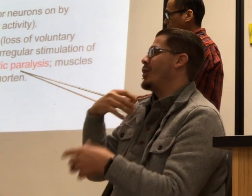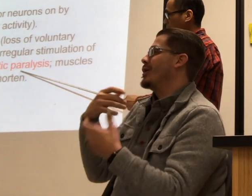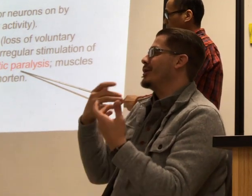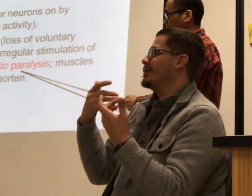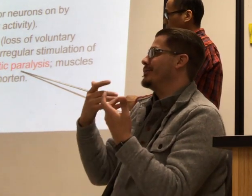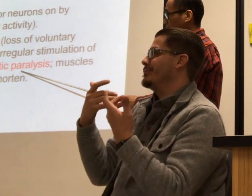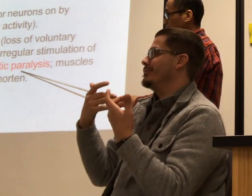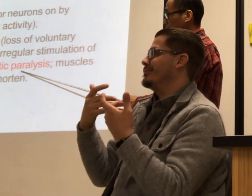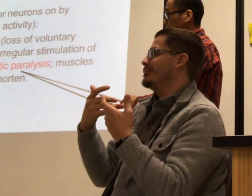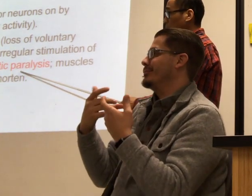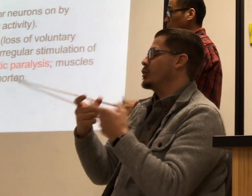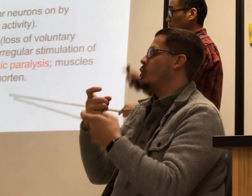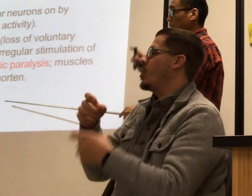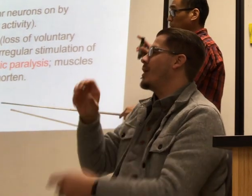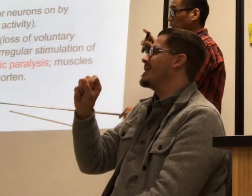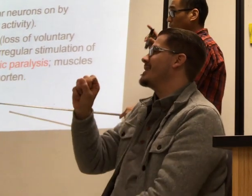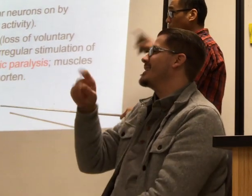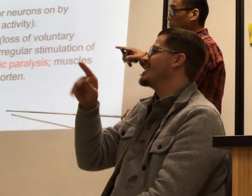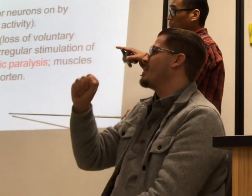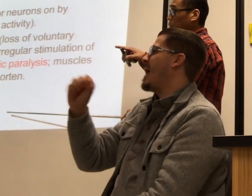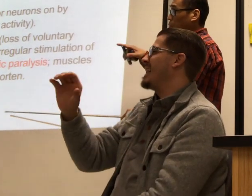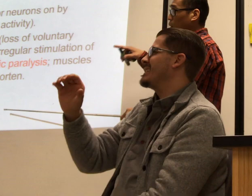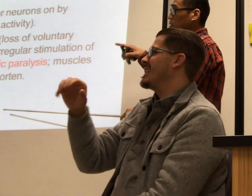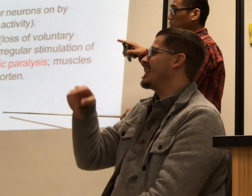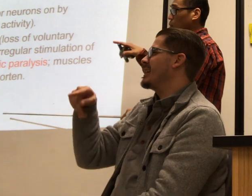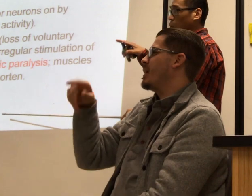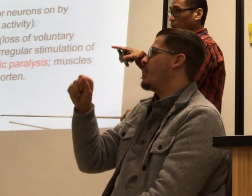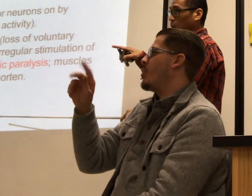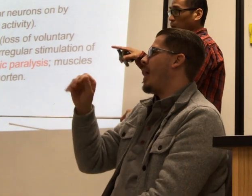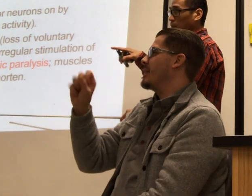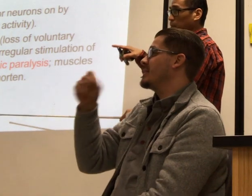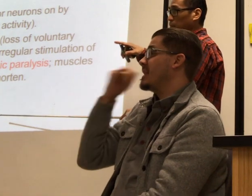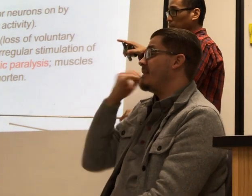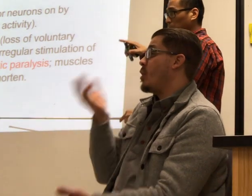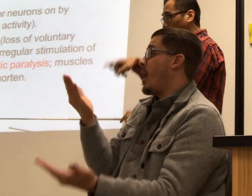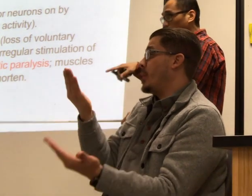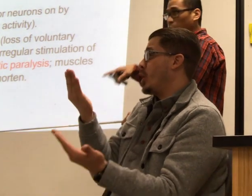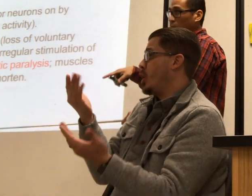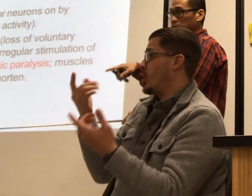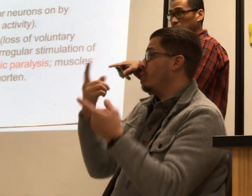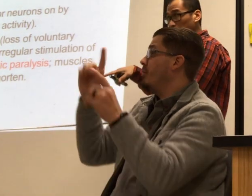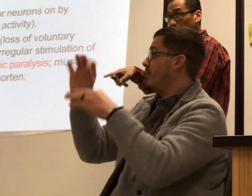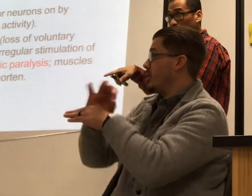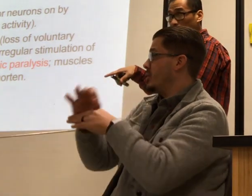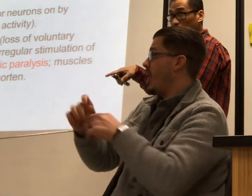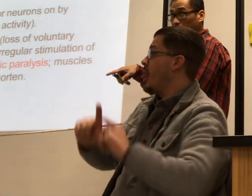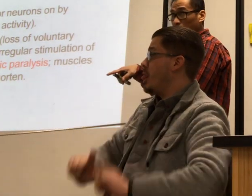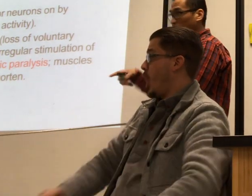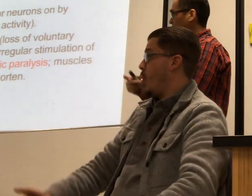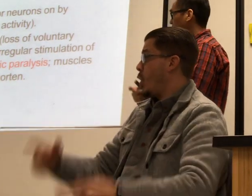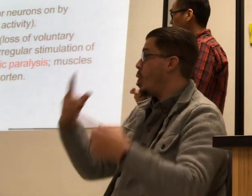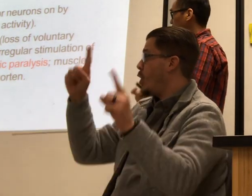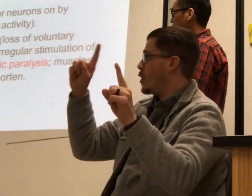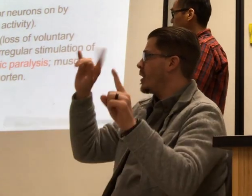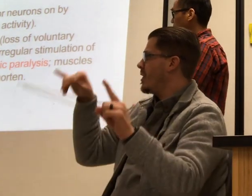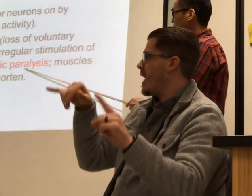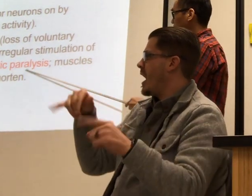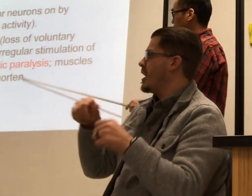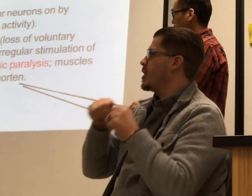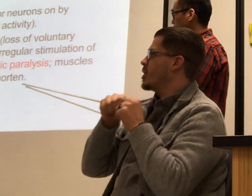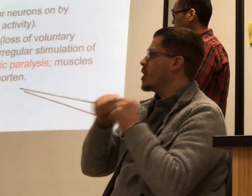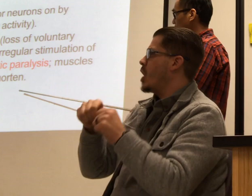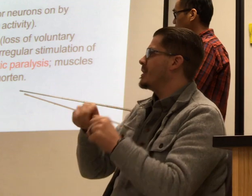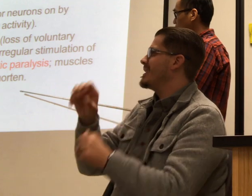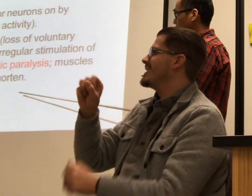a spastic paralysis. If the upper ones don't work, but the lower ones do, that constant